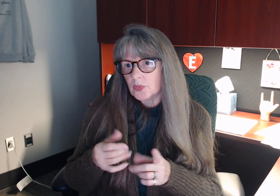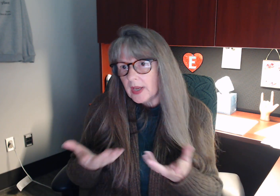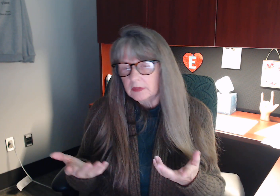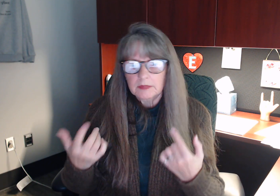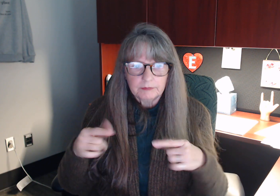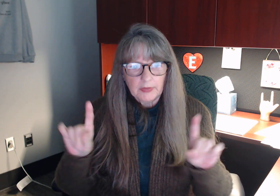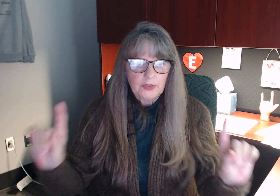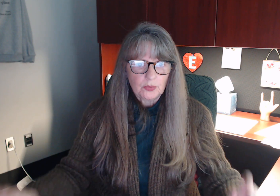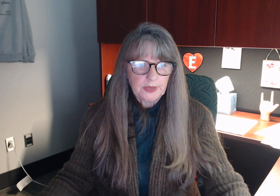well eventually.